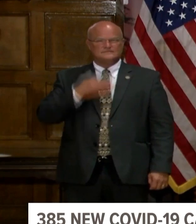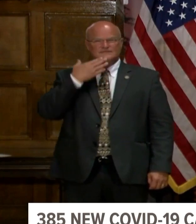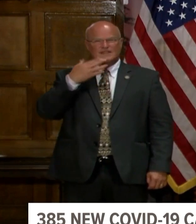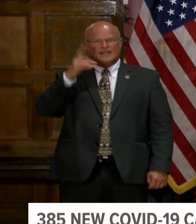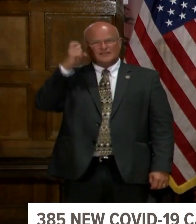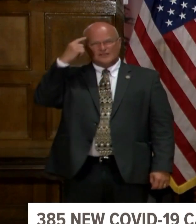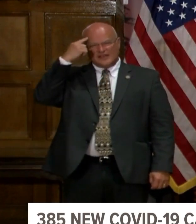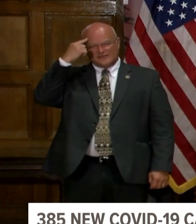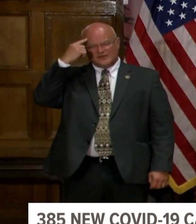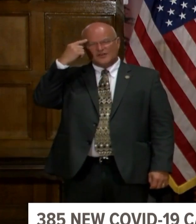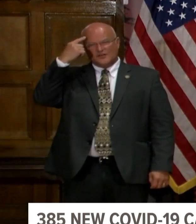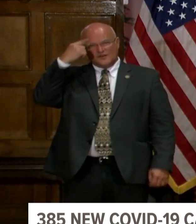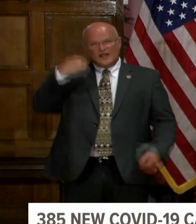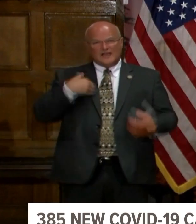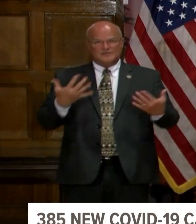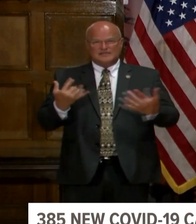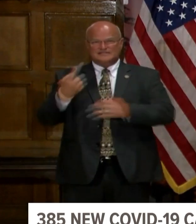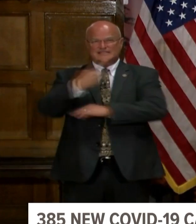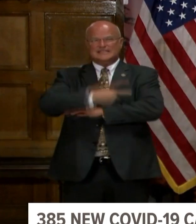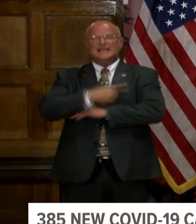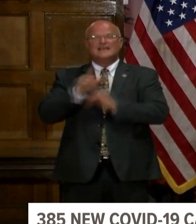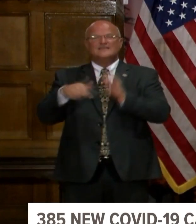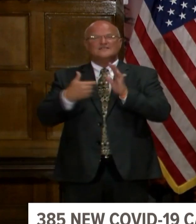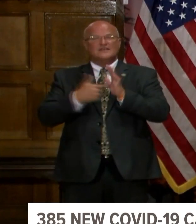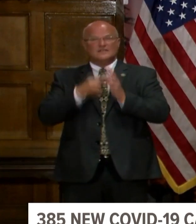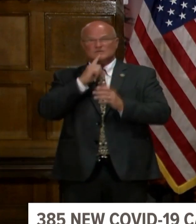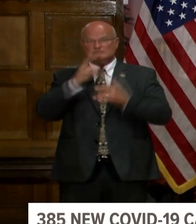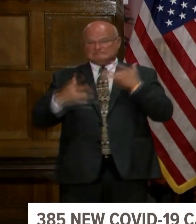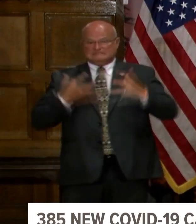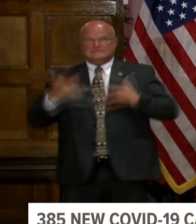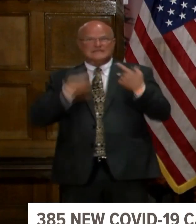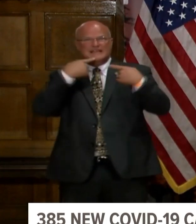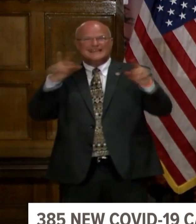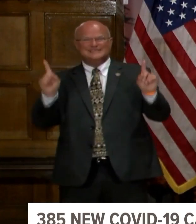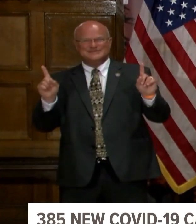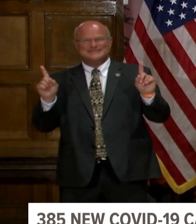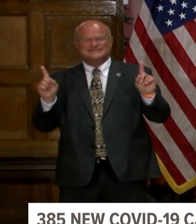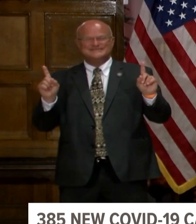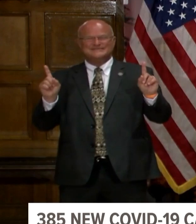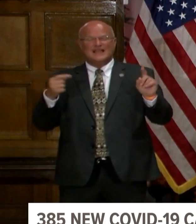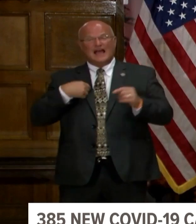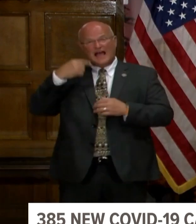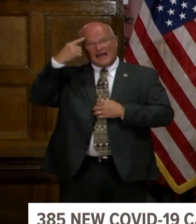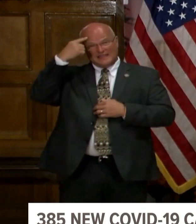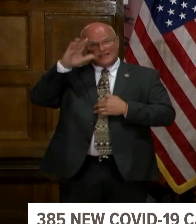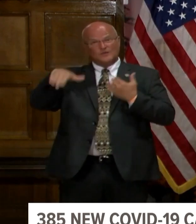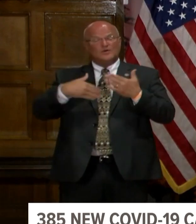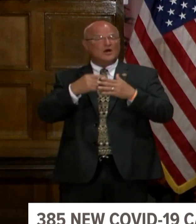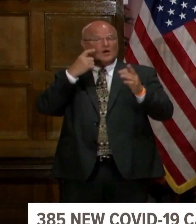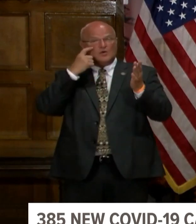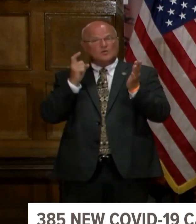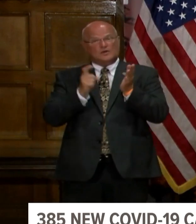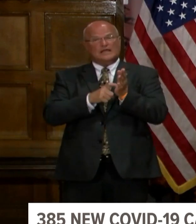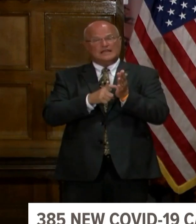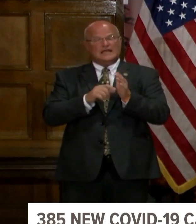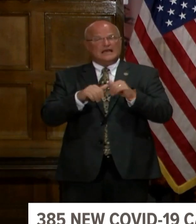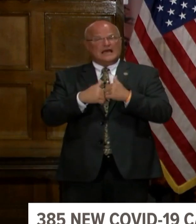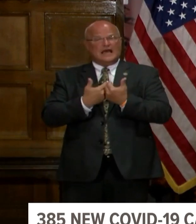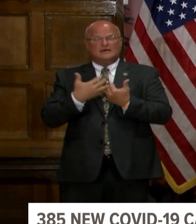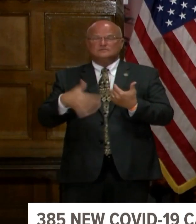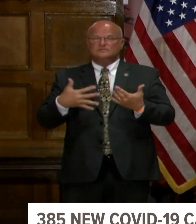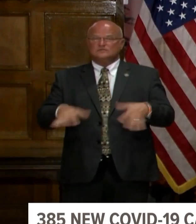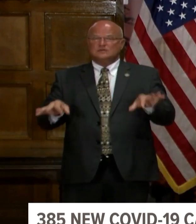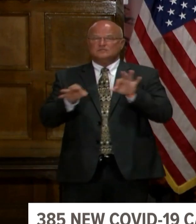Thank you, Governor Hutchinson, for having me here today for this really exciting announcement. I think we all recognize how